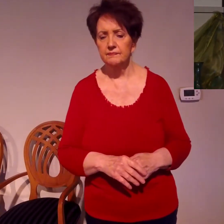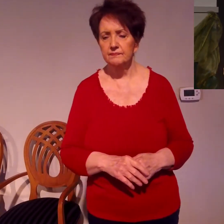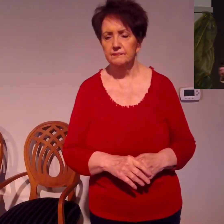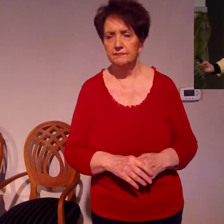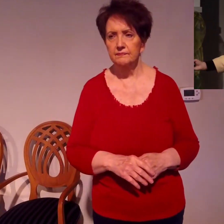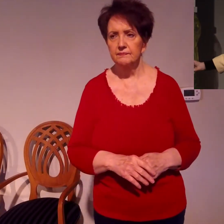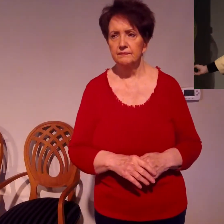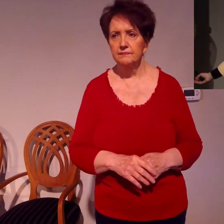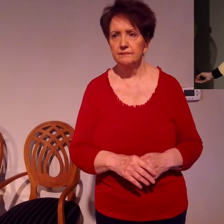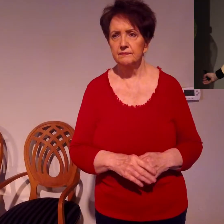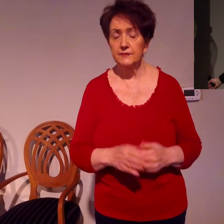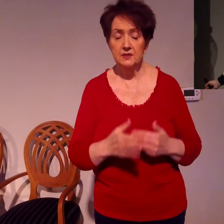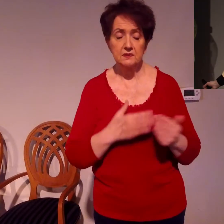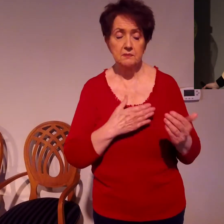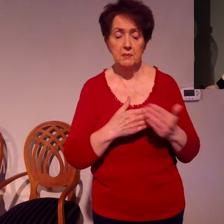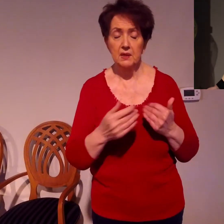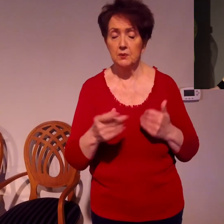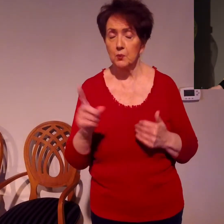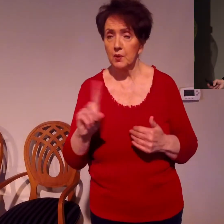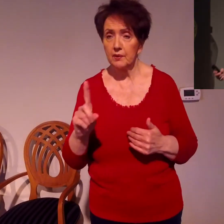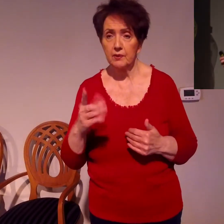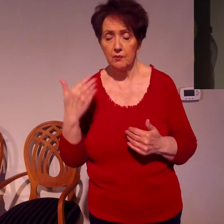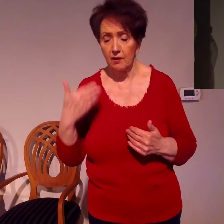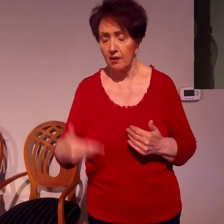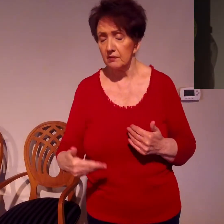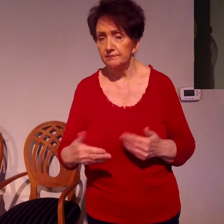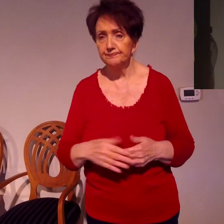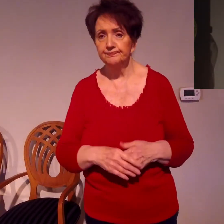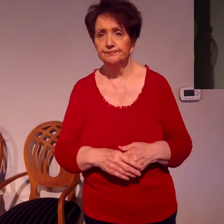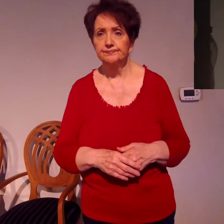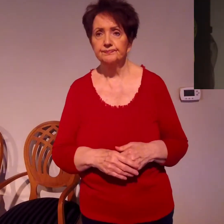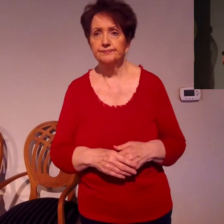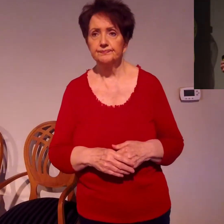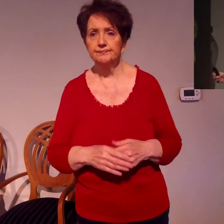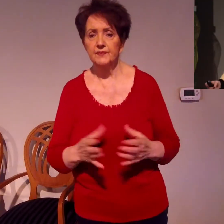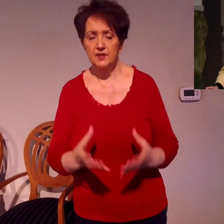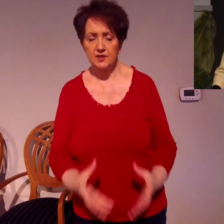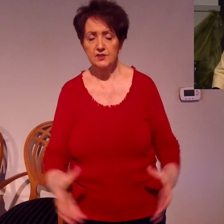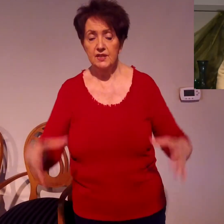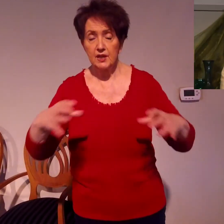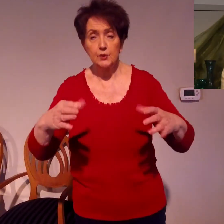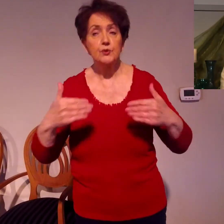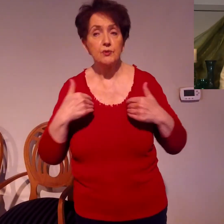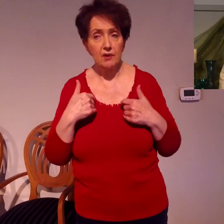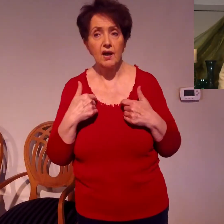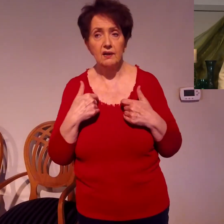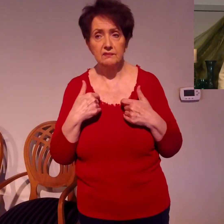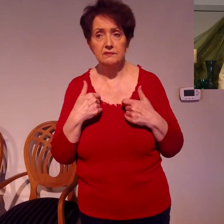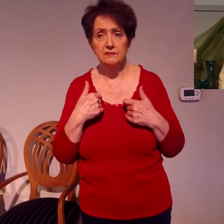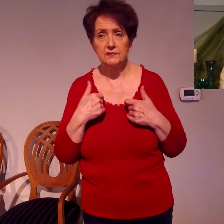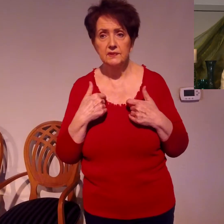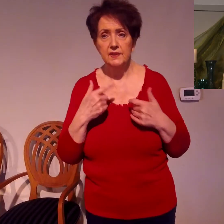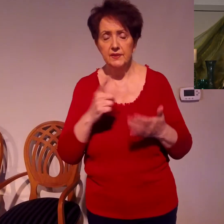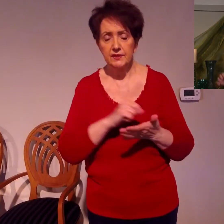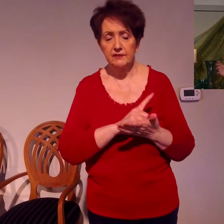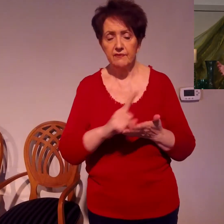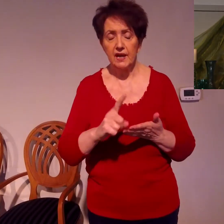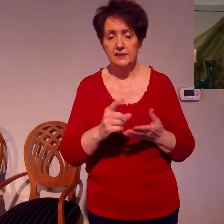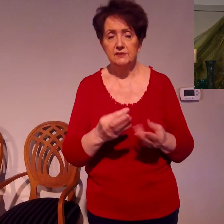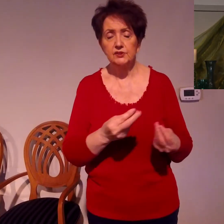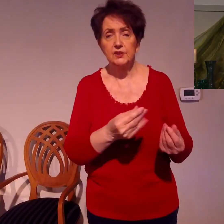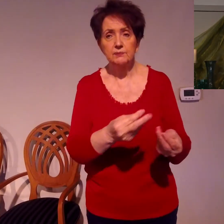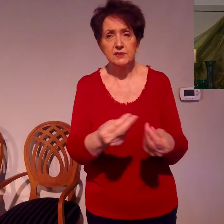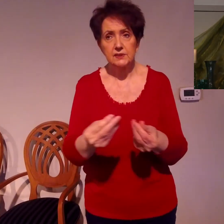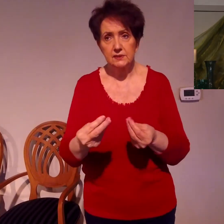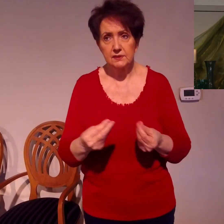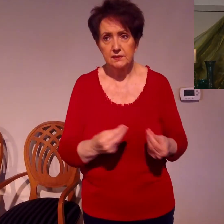So it doesn't matter where we are. This container that we have of this divine oceanic